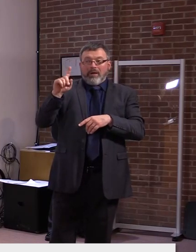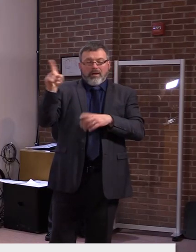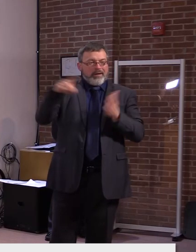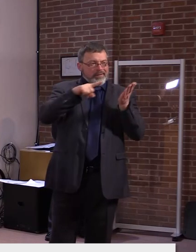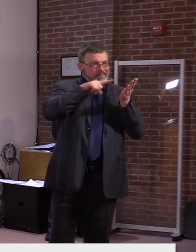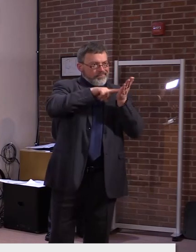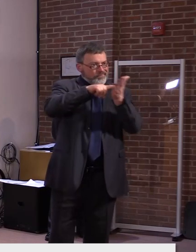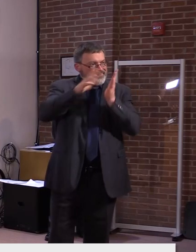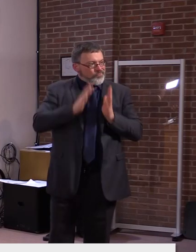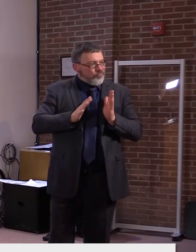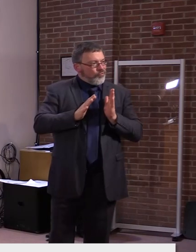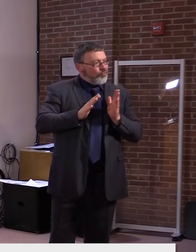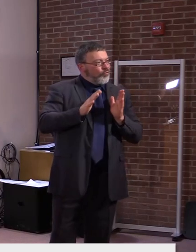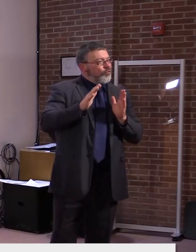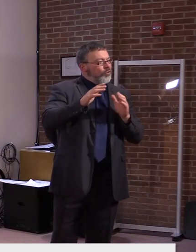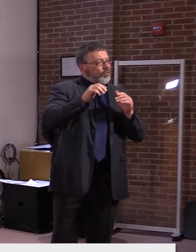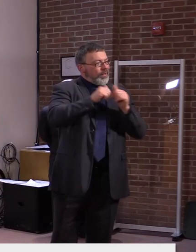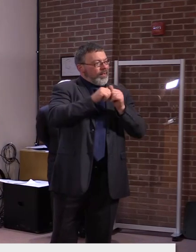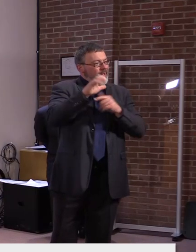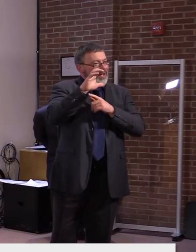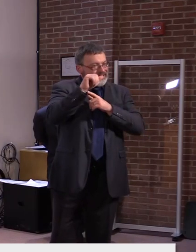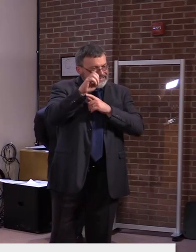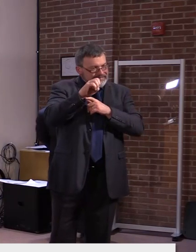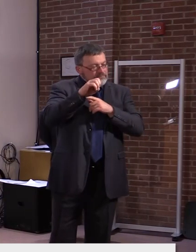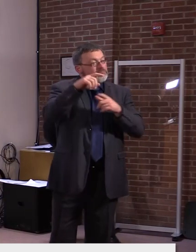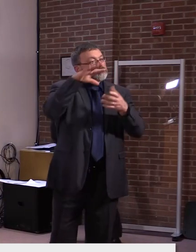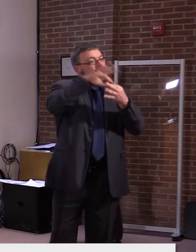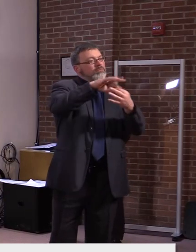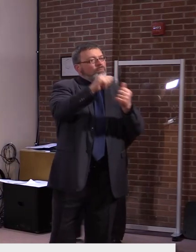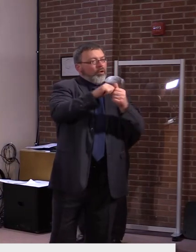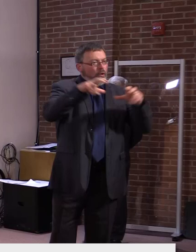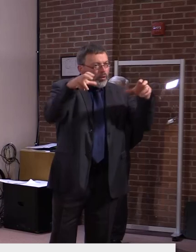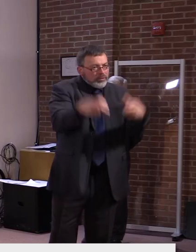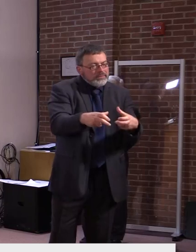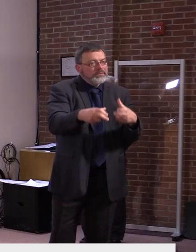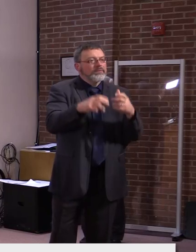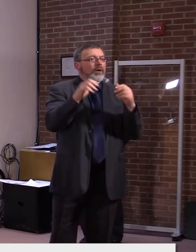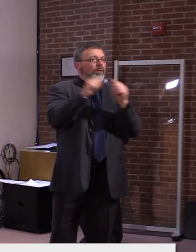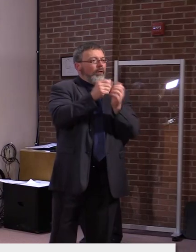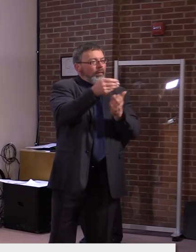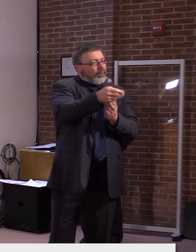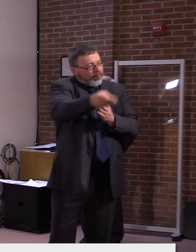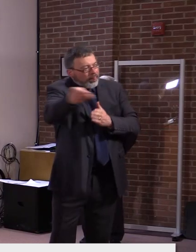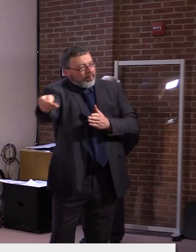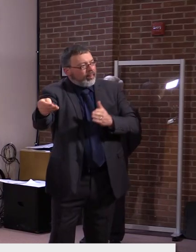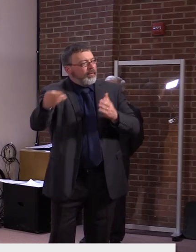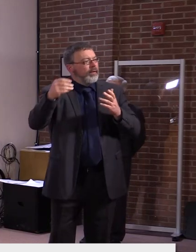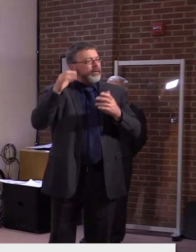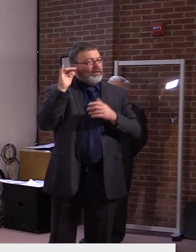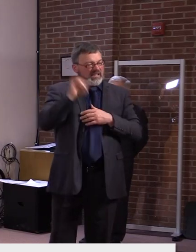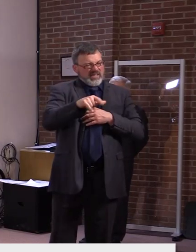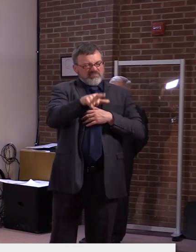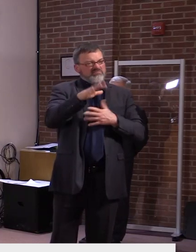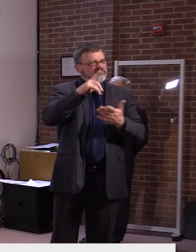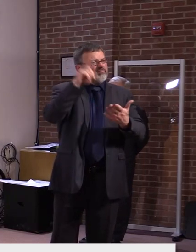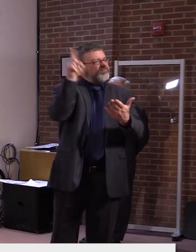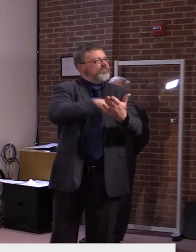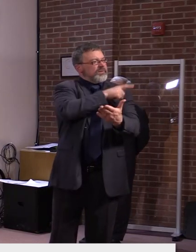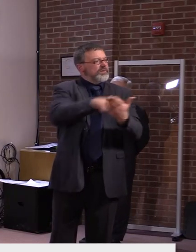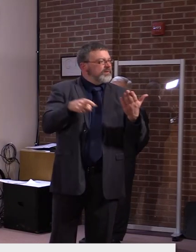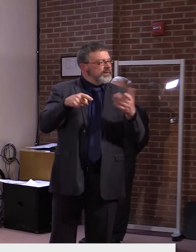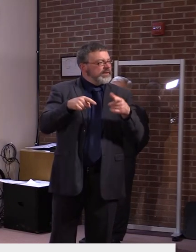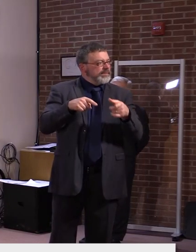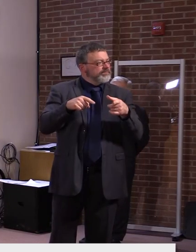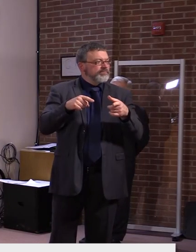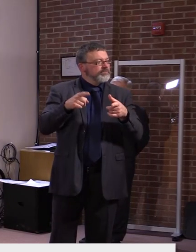refusing to comply with quarantine guidance. And some of the same critics that we were hearing from yesterday had suggested that, you